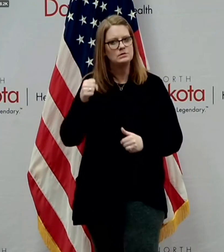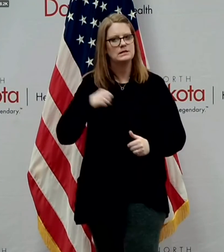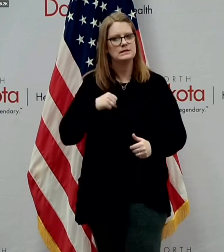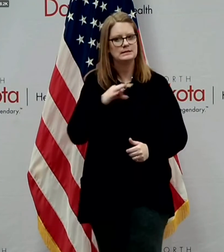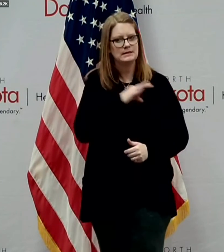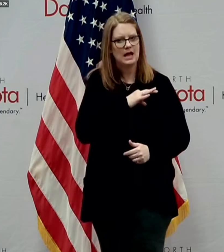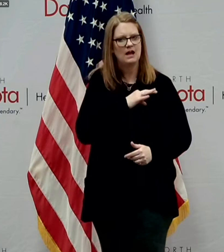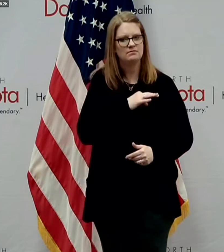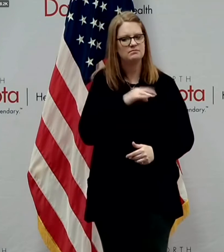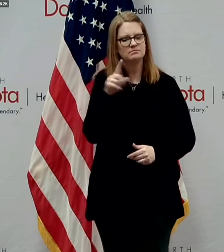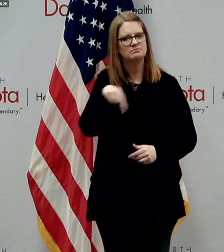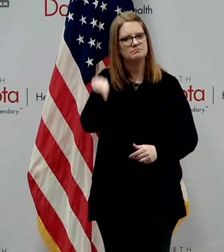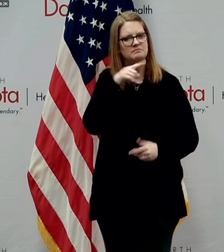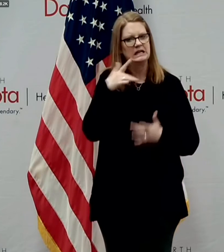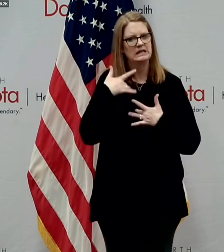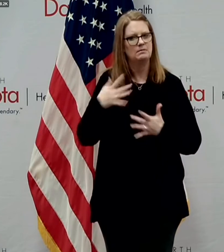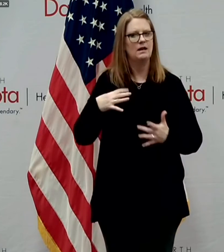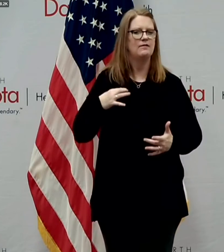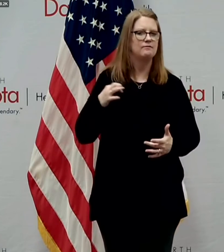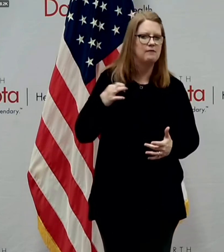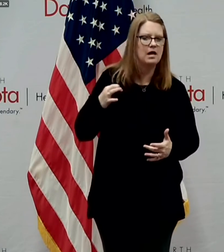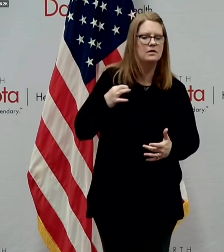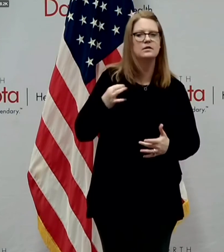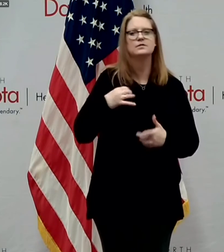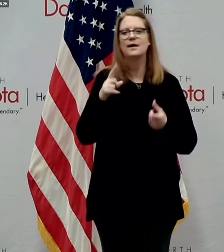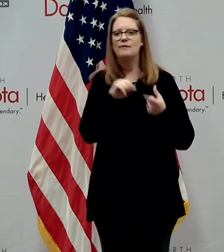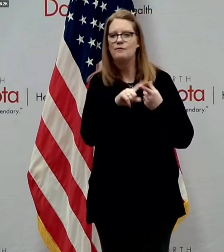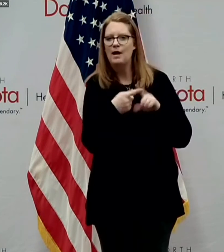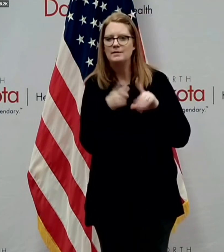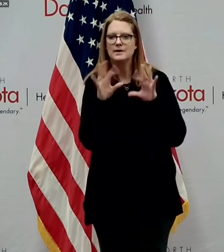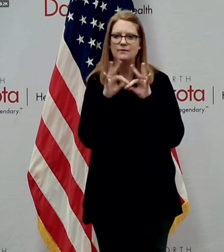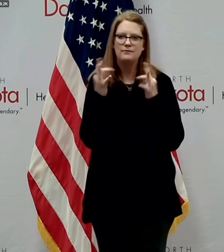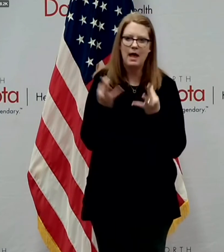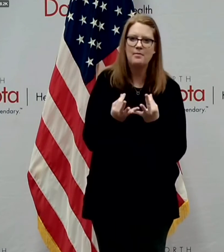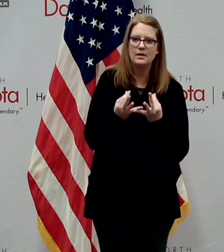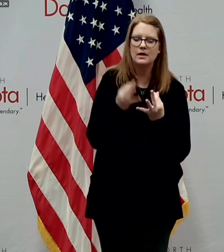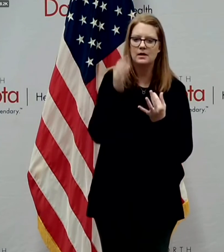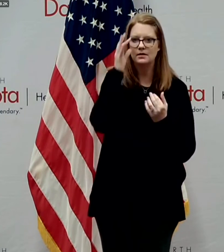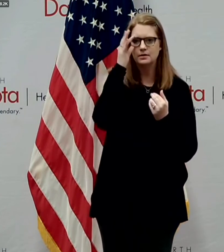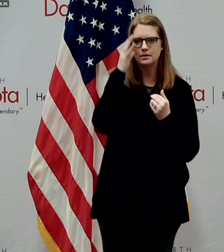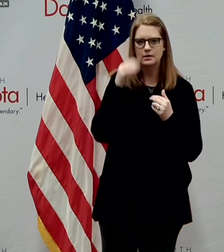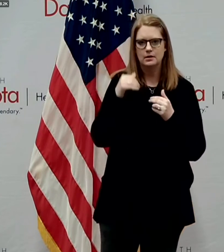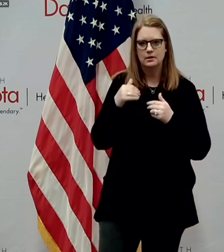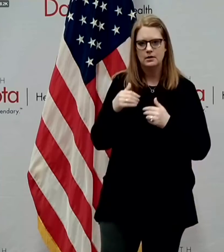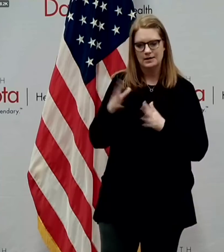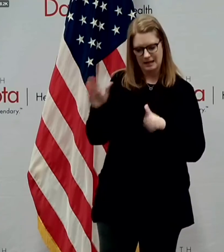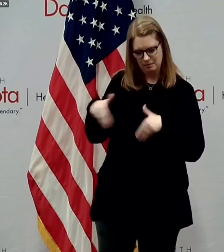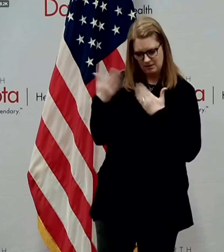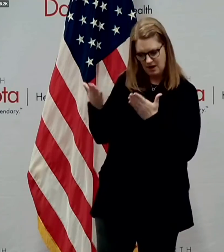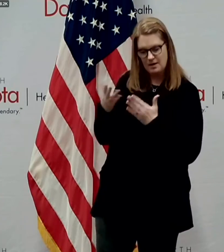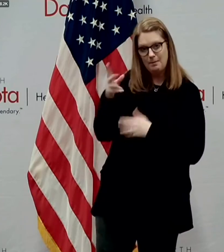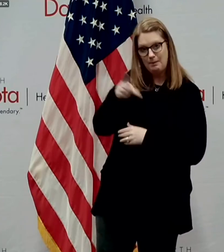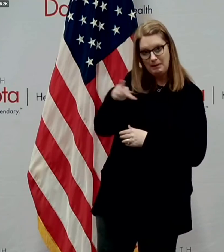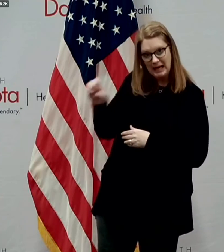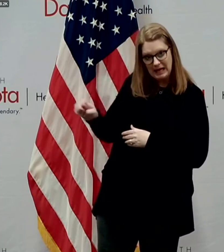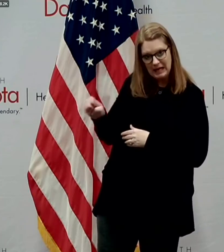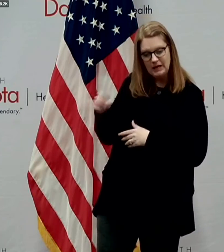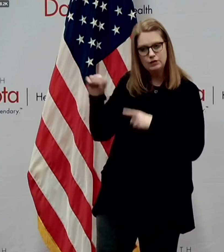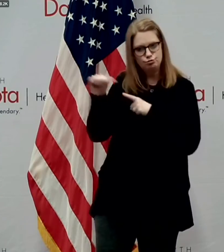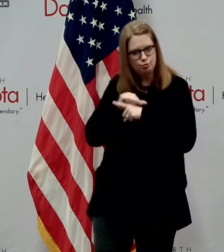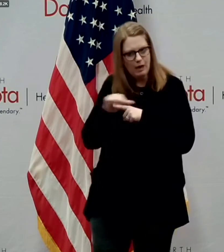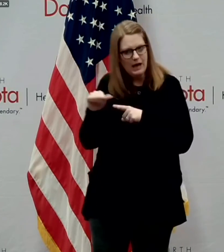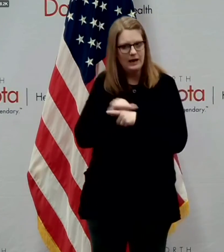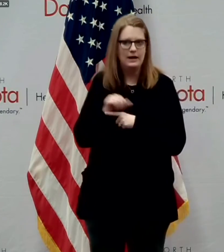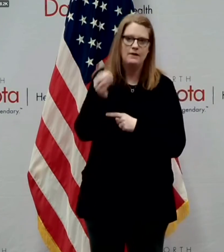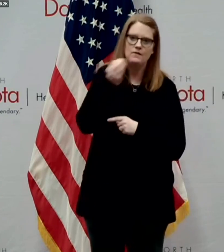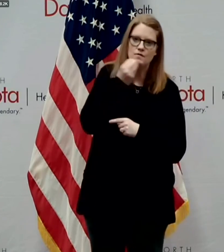from volunteers. We expect it would be friends and family members who would be provided personal protection equipment, training,